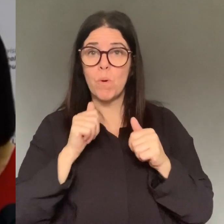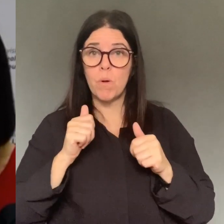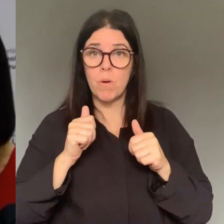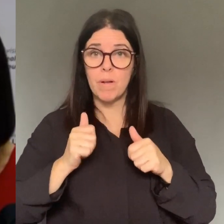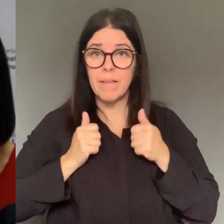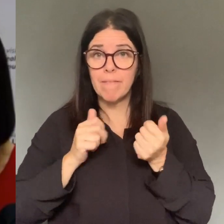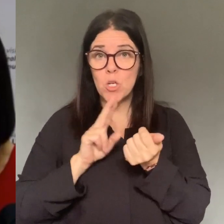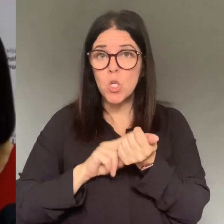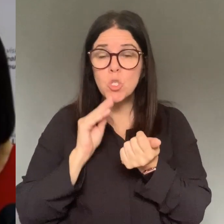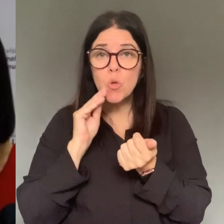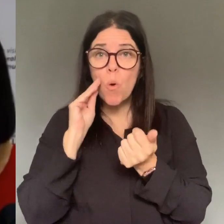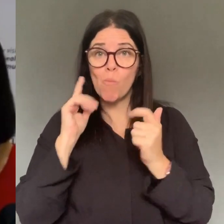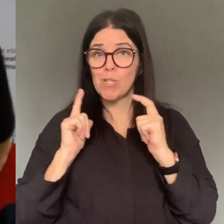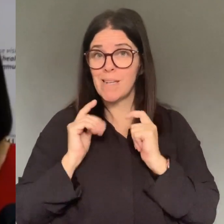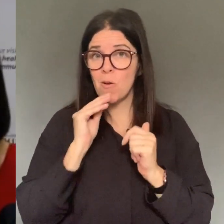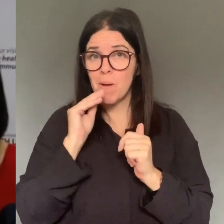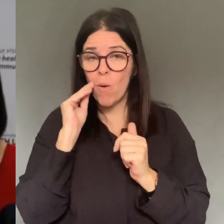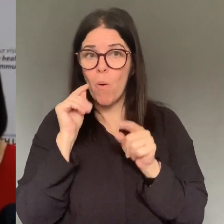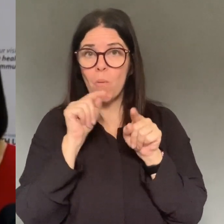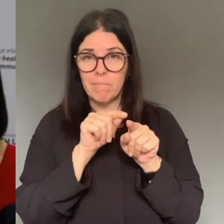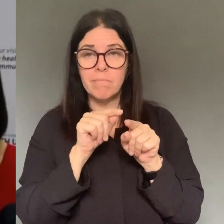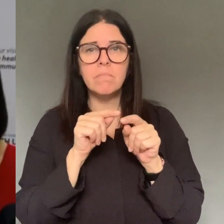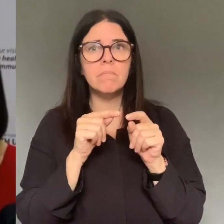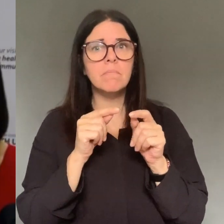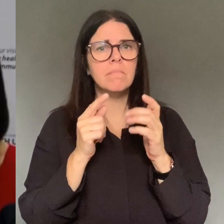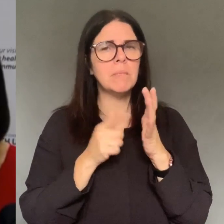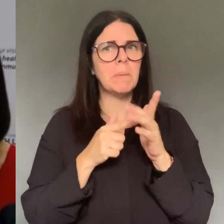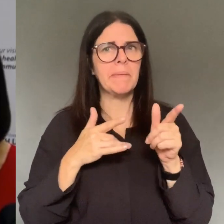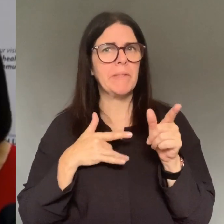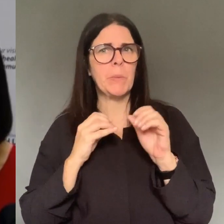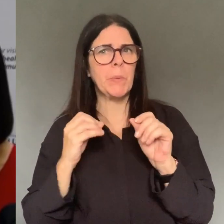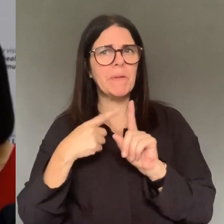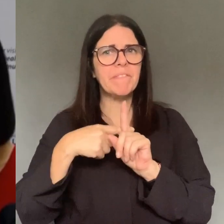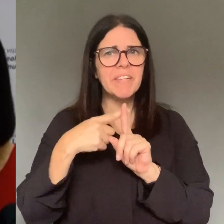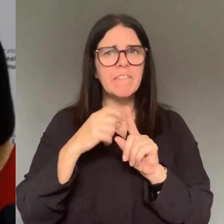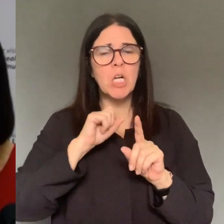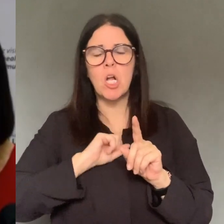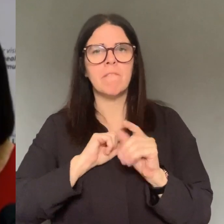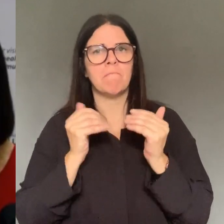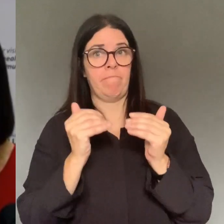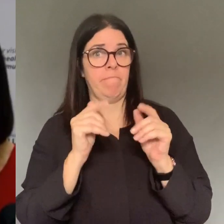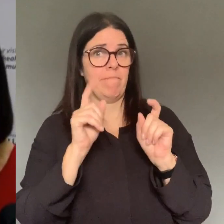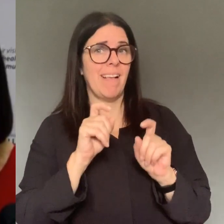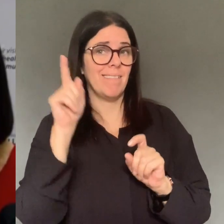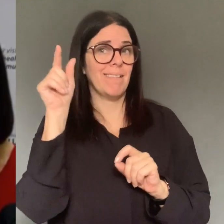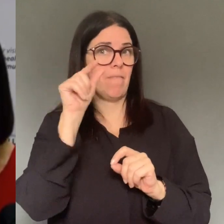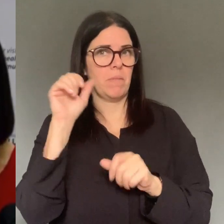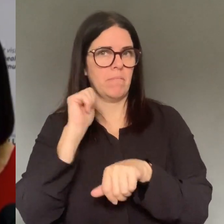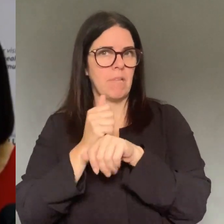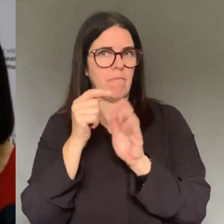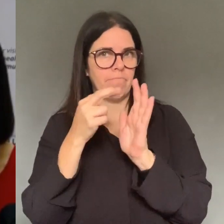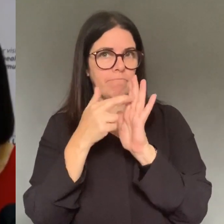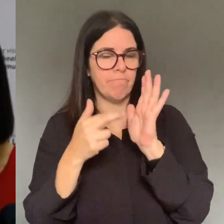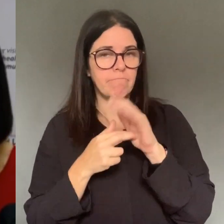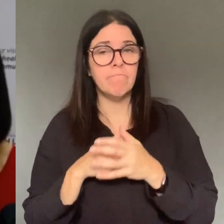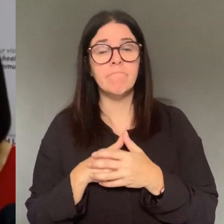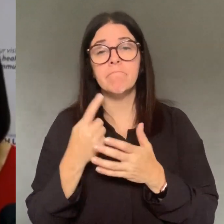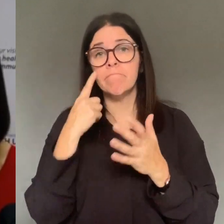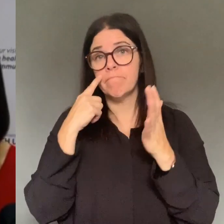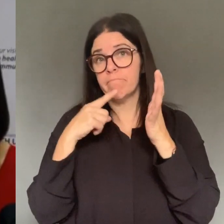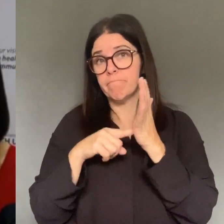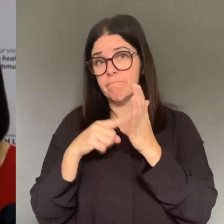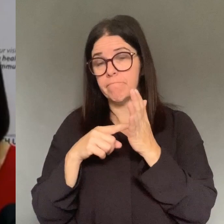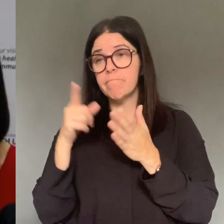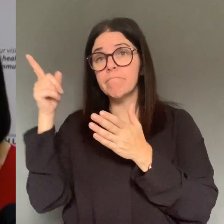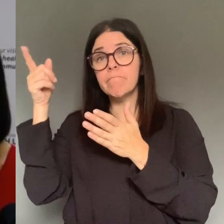or readmissions to these homes within the first 14 days of admission. Residents being transferred from a hospital are to be tested prior